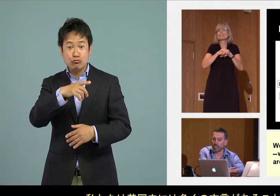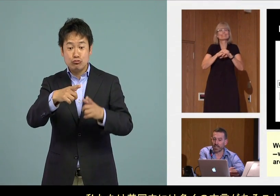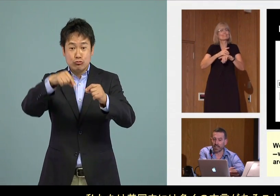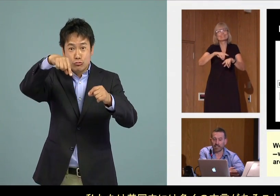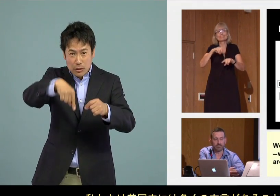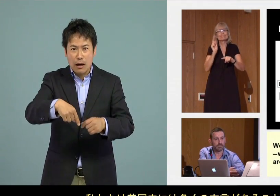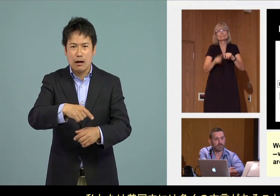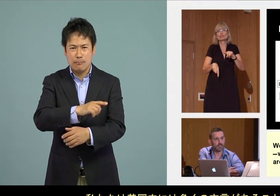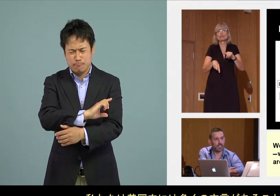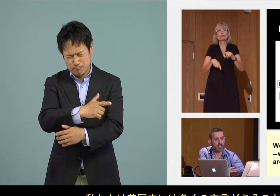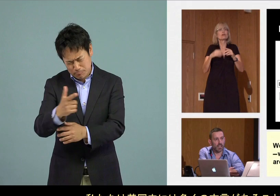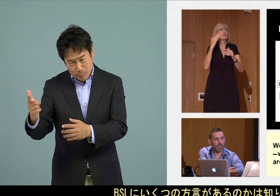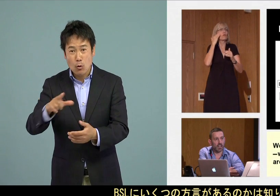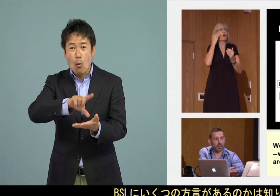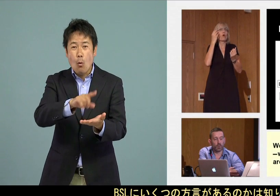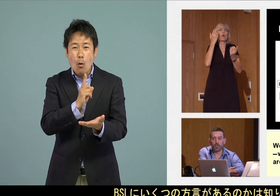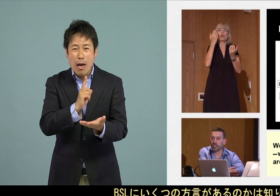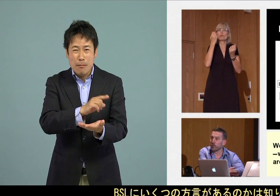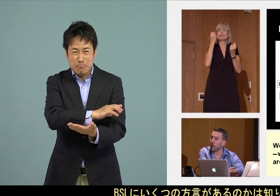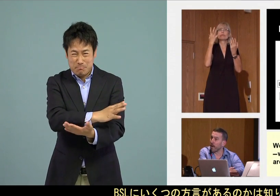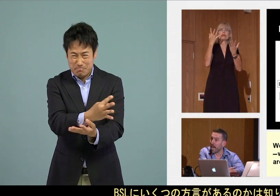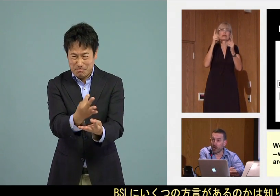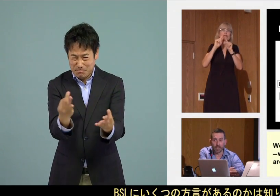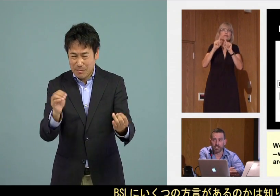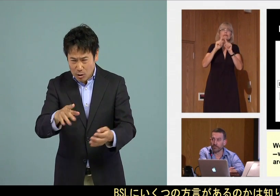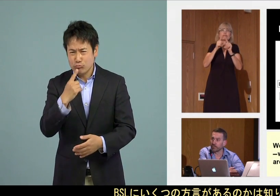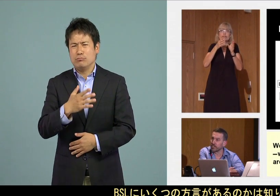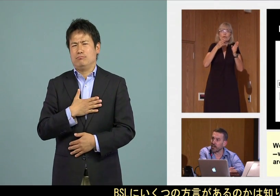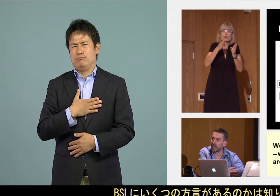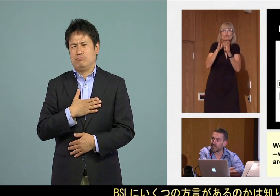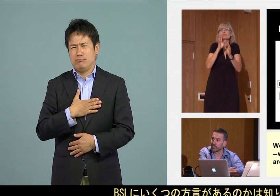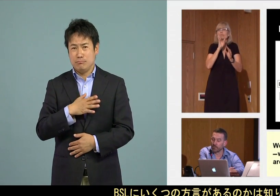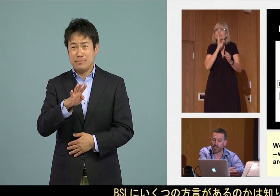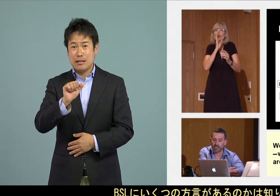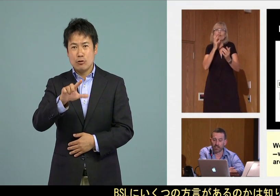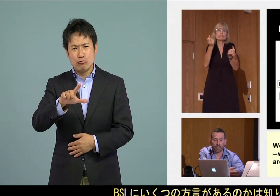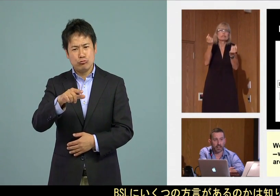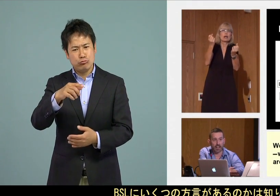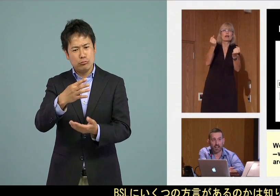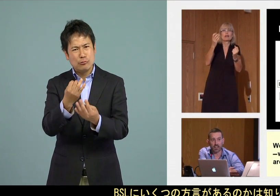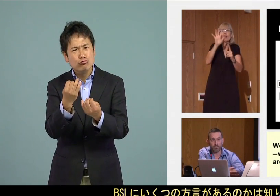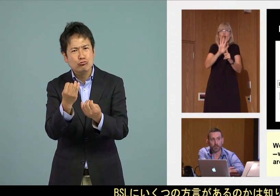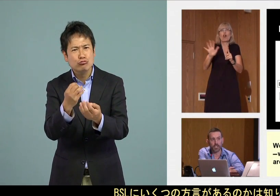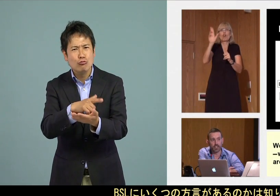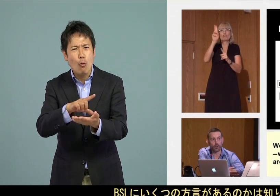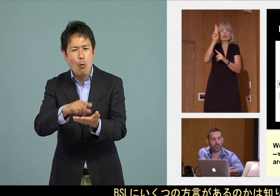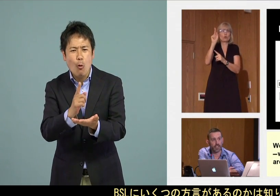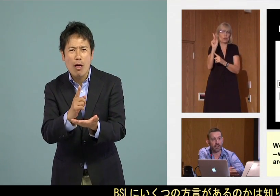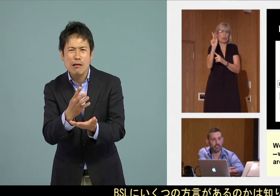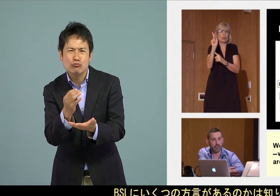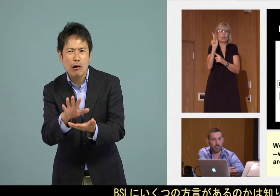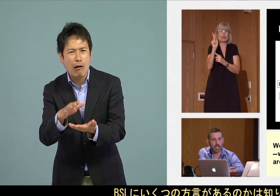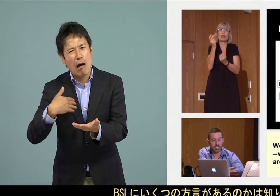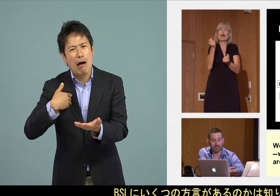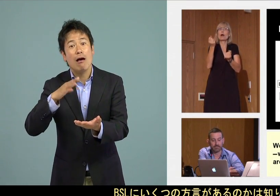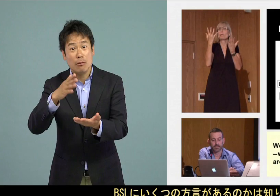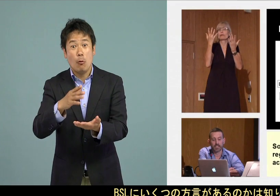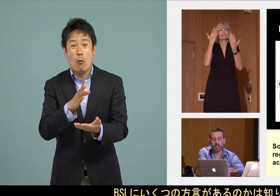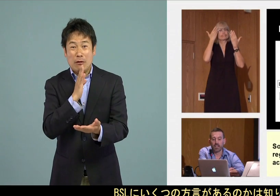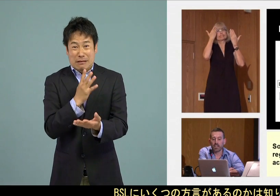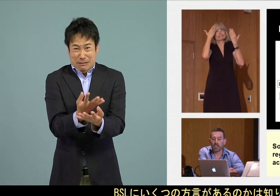within the UK. We don't know how many different dialects of BSL there are, but we know that there are very